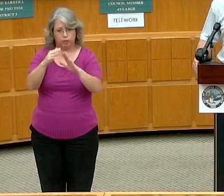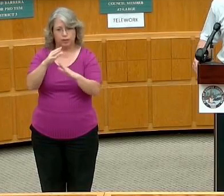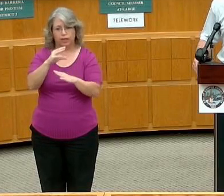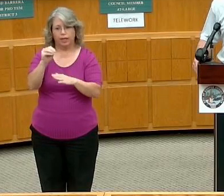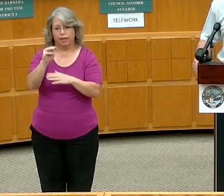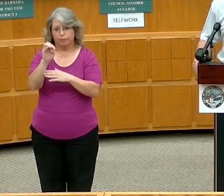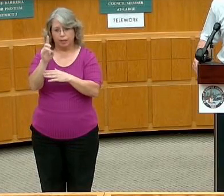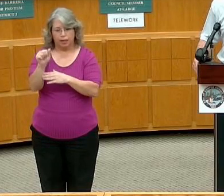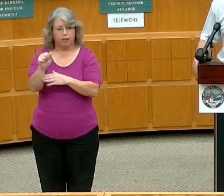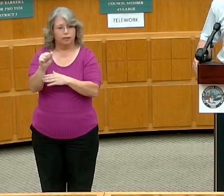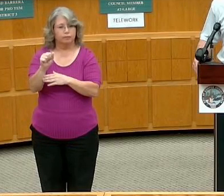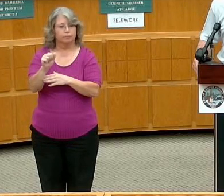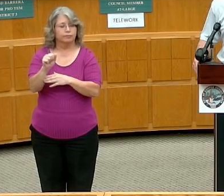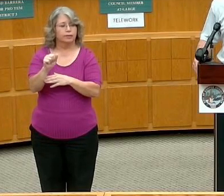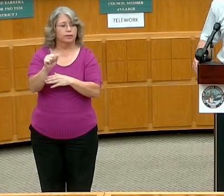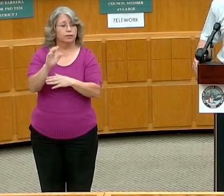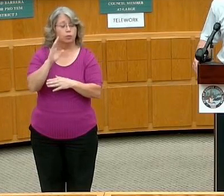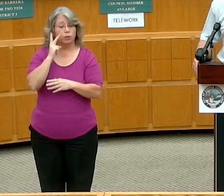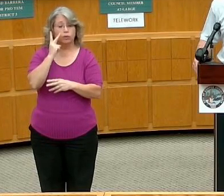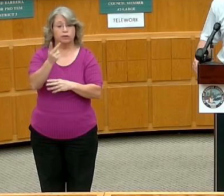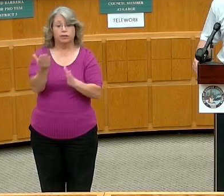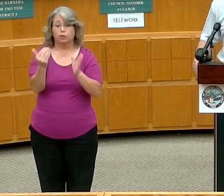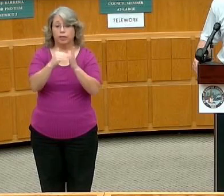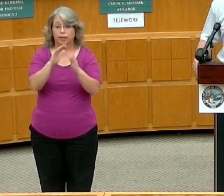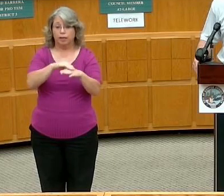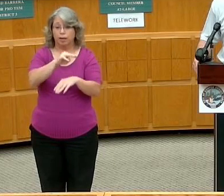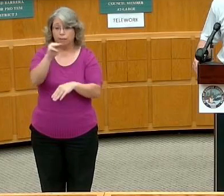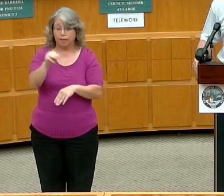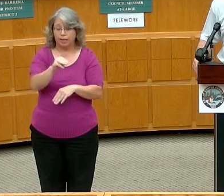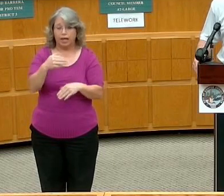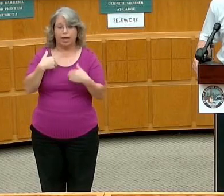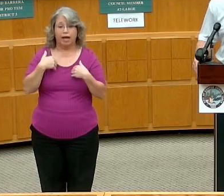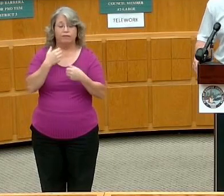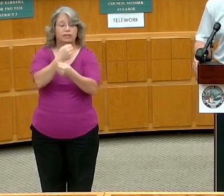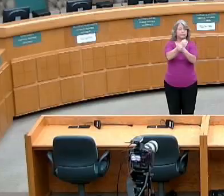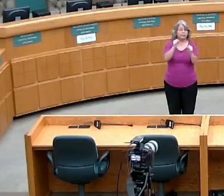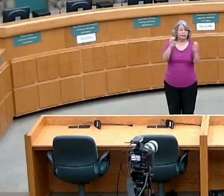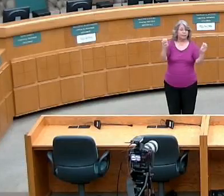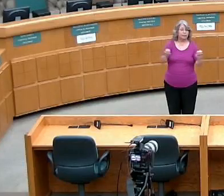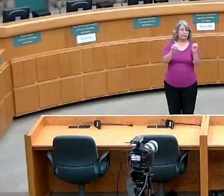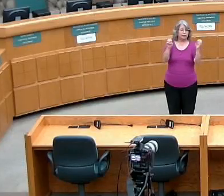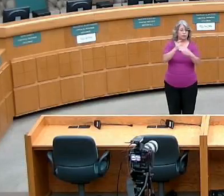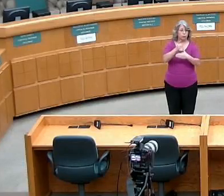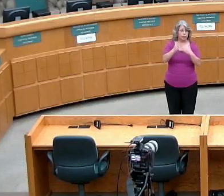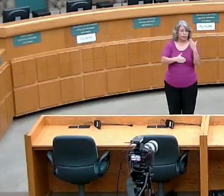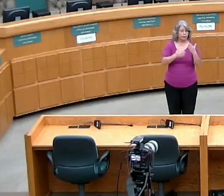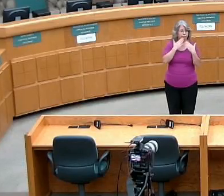So we'll see you back here on Monday, and you all have a safe Easter weekend. Thank you.